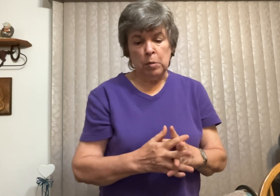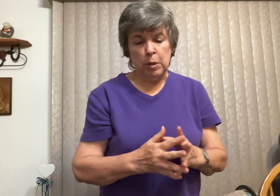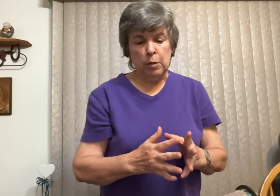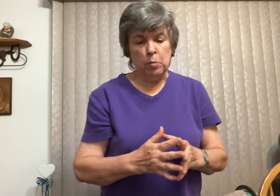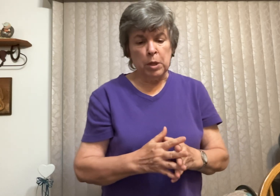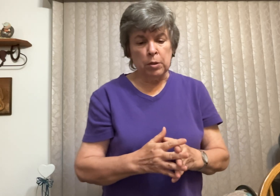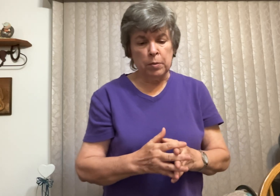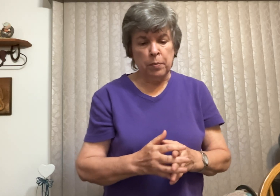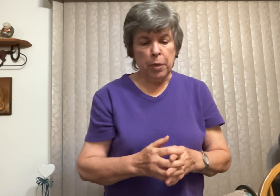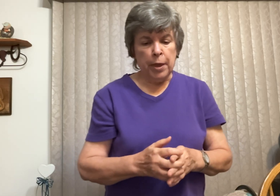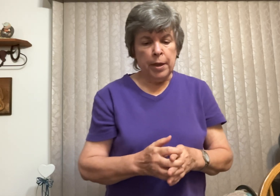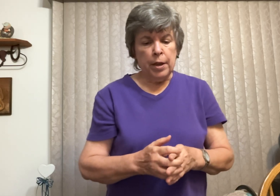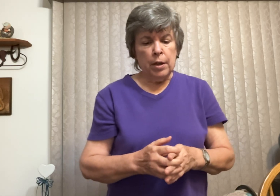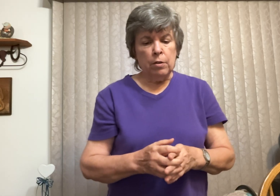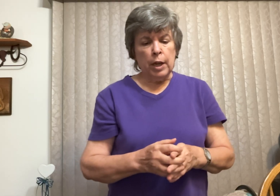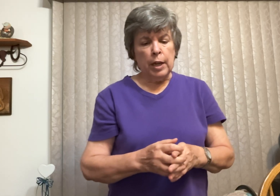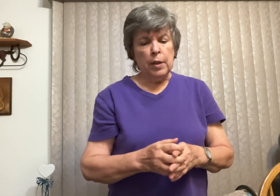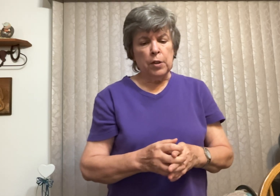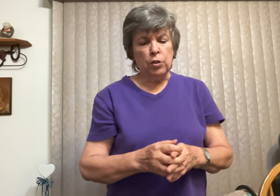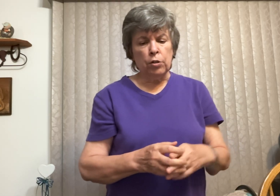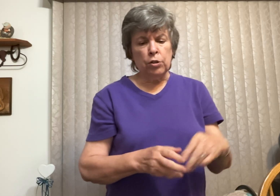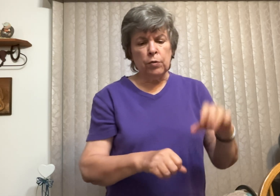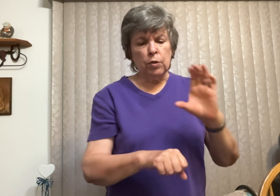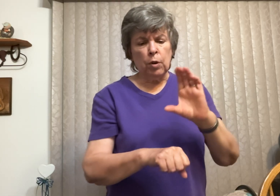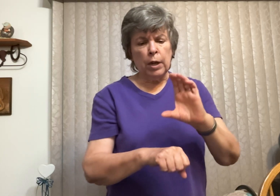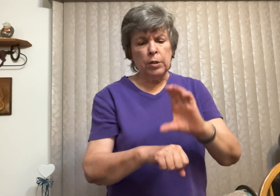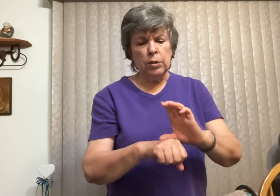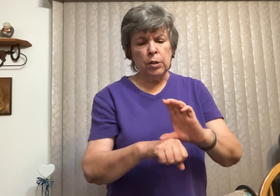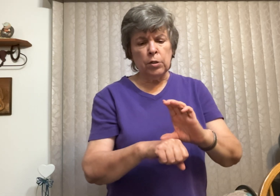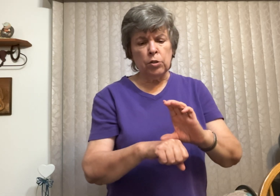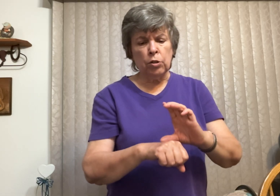even better. Okay, and the Church of Christ